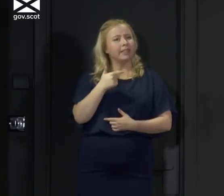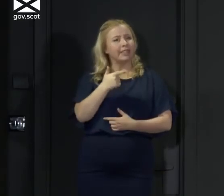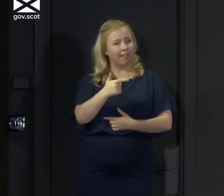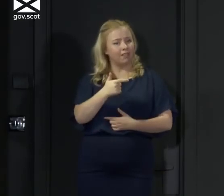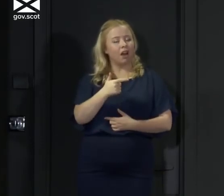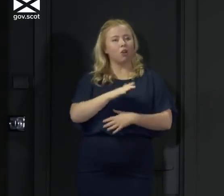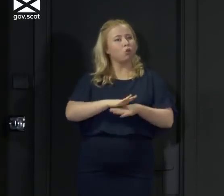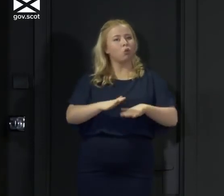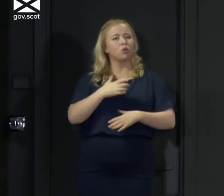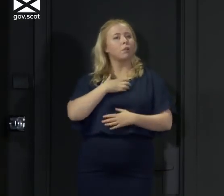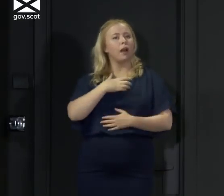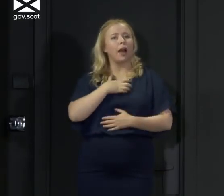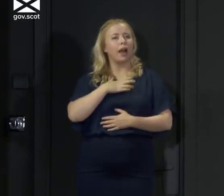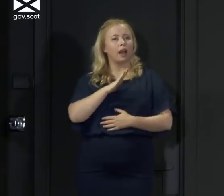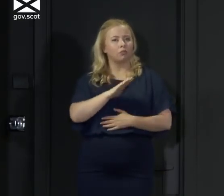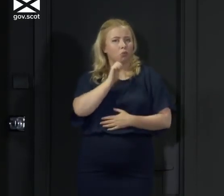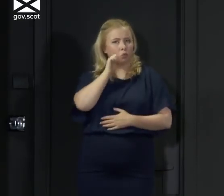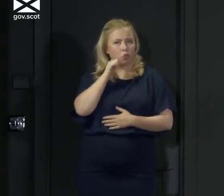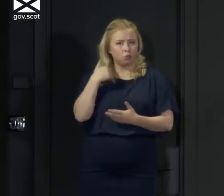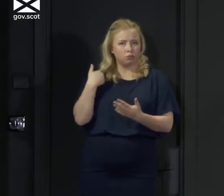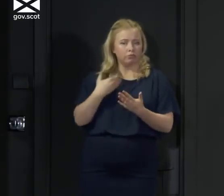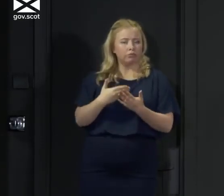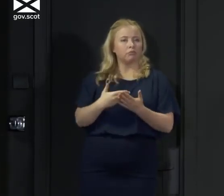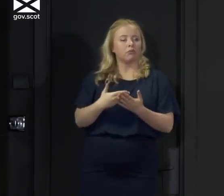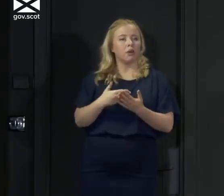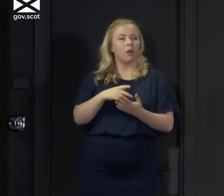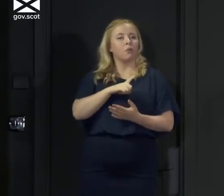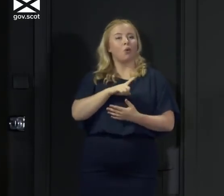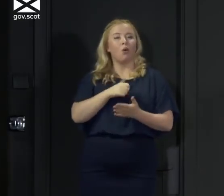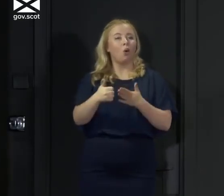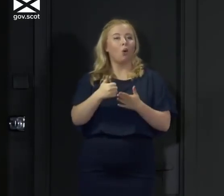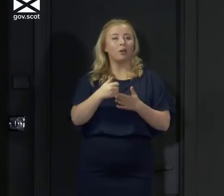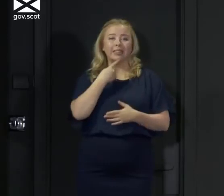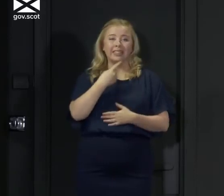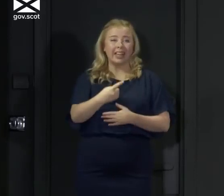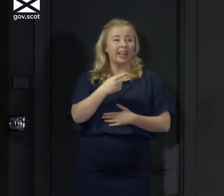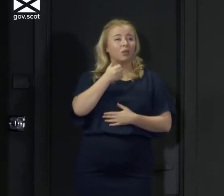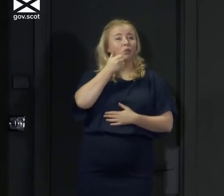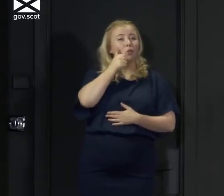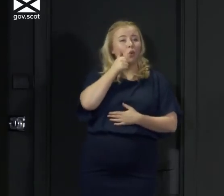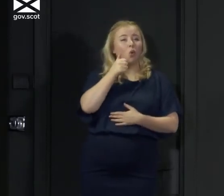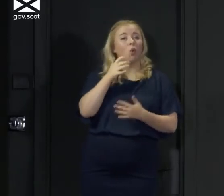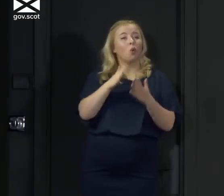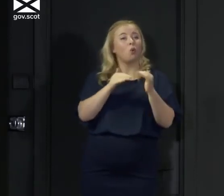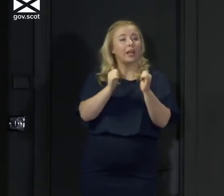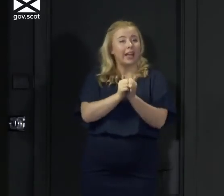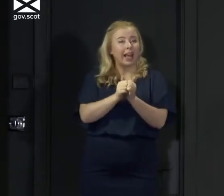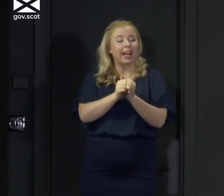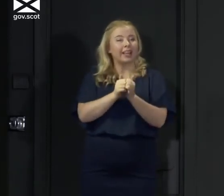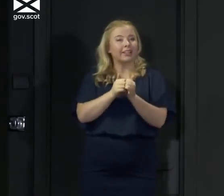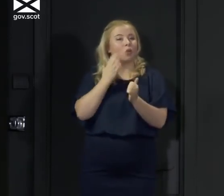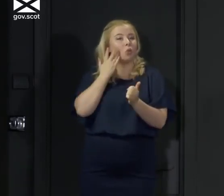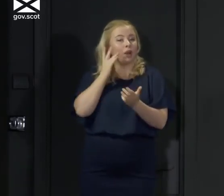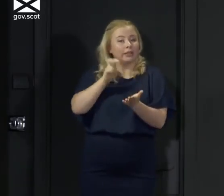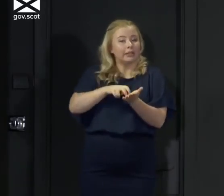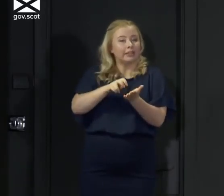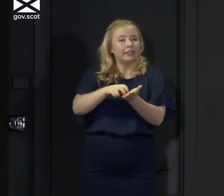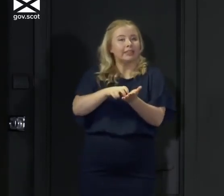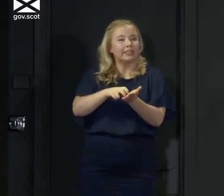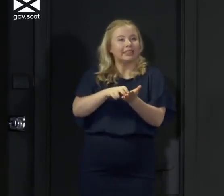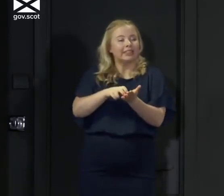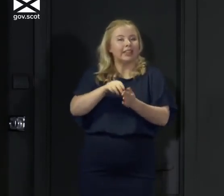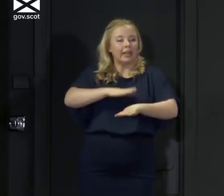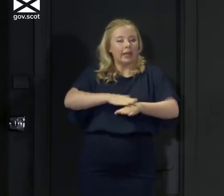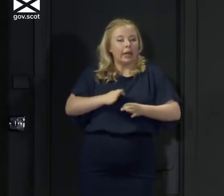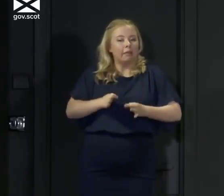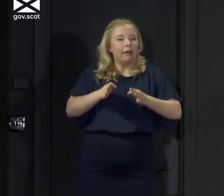it's not a surprise either. As we have consistently said, we know there is a weekend lag in registration of deaths. And so the numbers